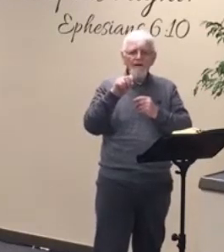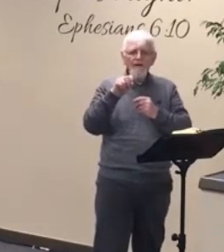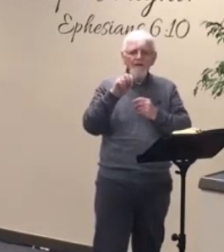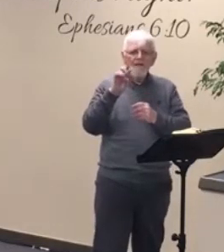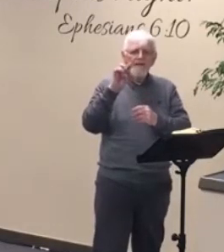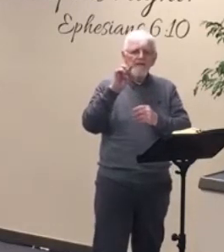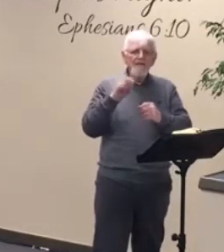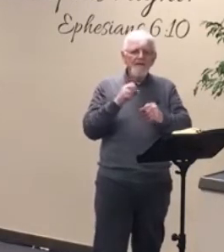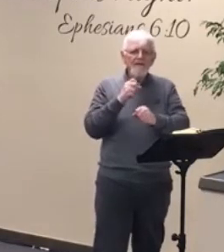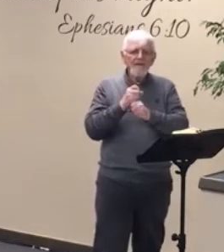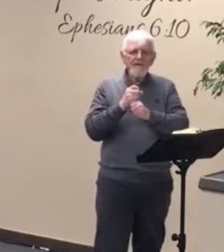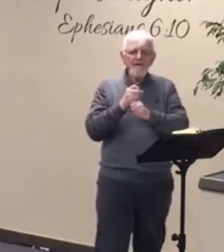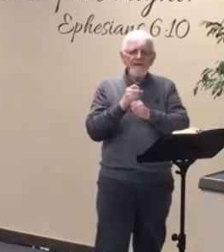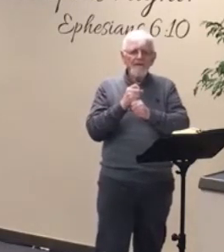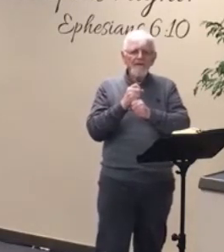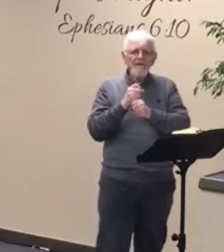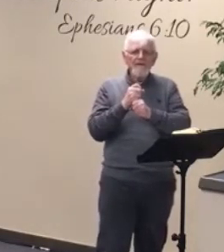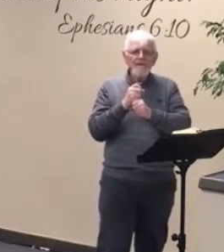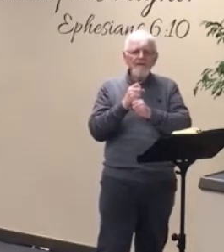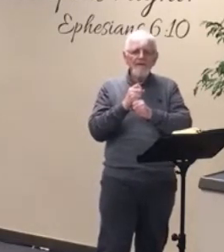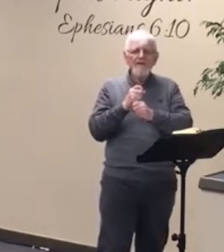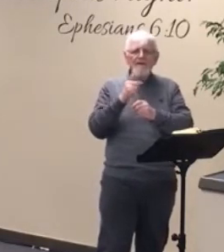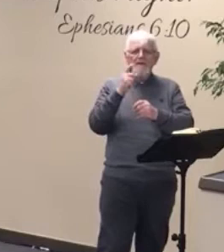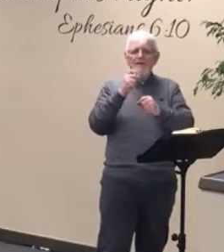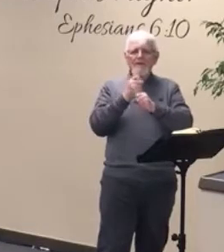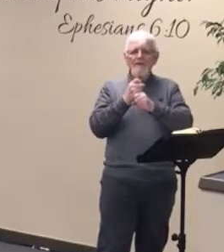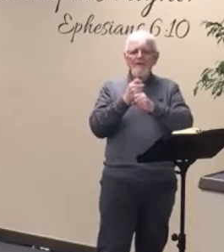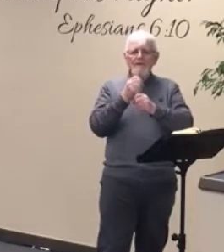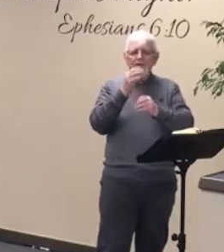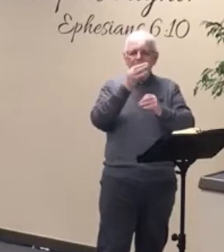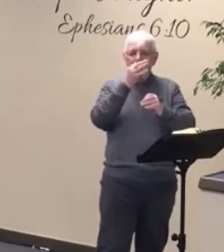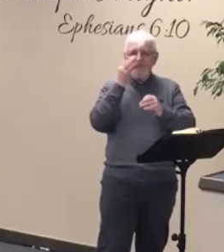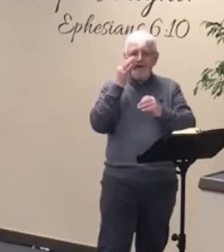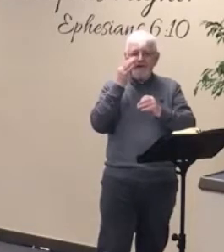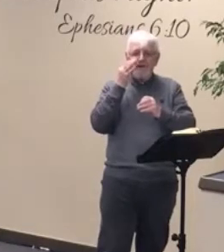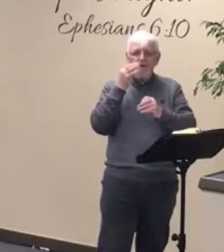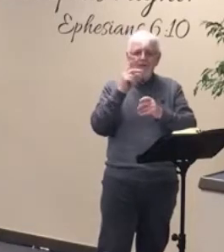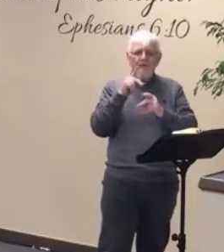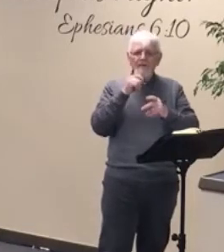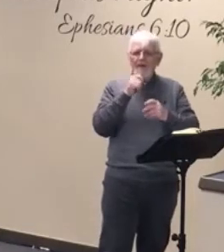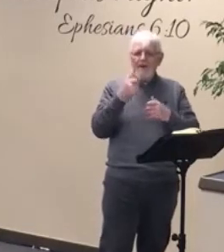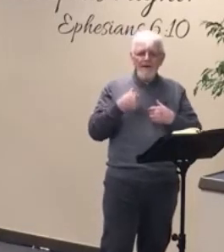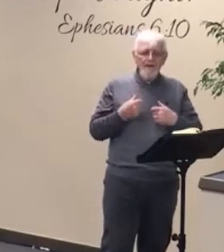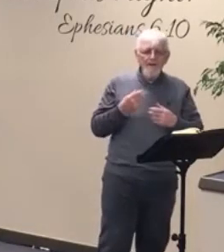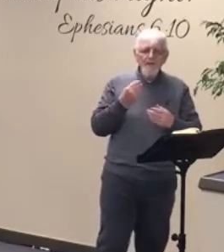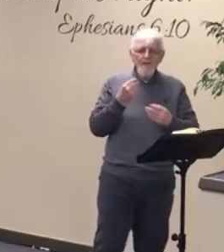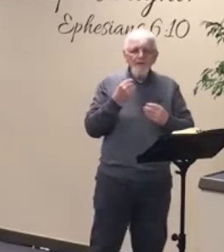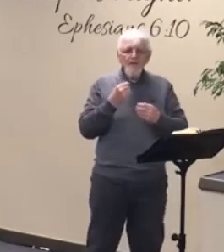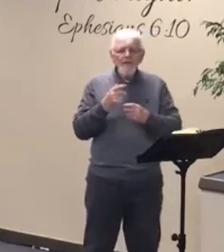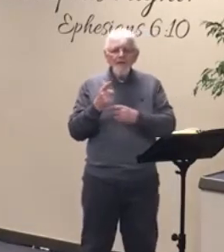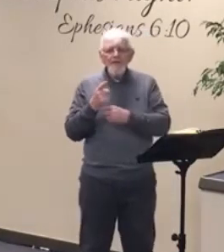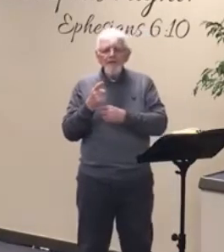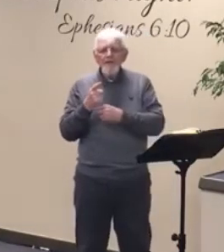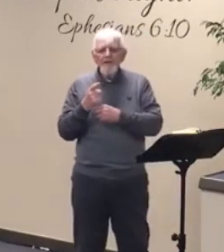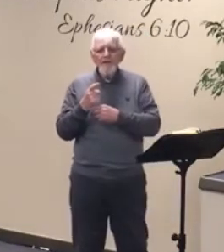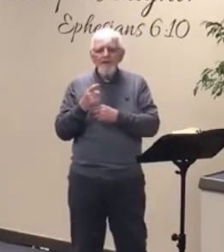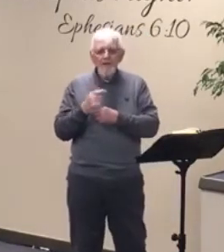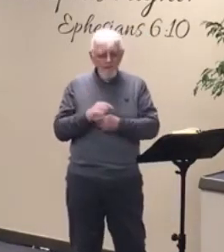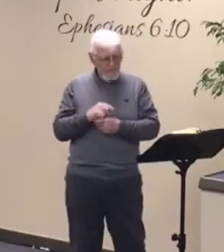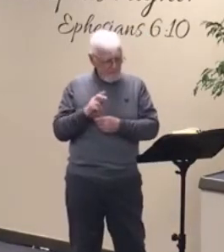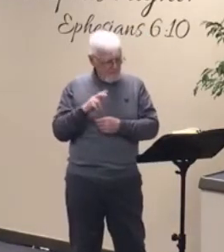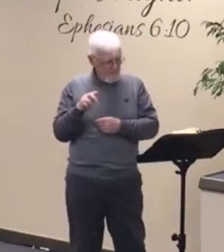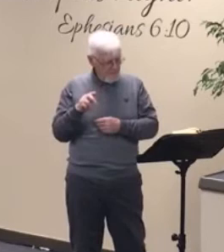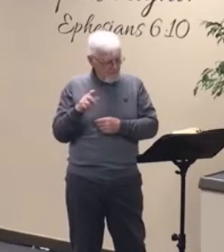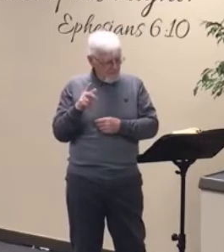of famine. That's 20. This is at least a year into the famine, enough time for people to have run out of food. 21, 22 years have passed. Joseph is 38